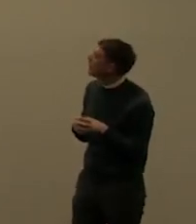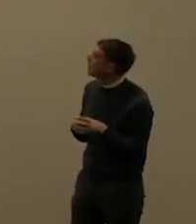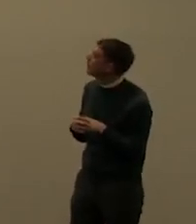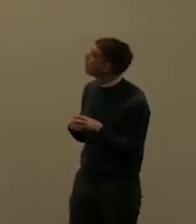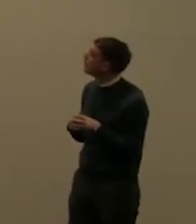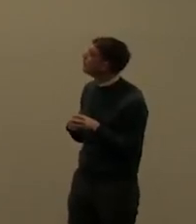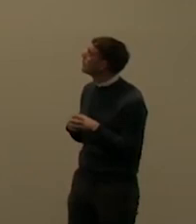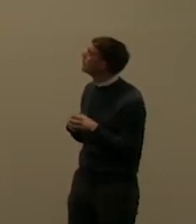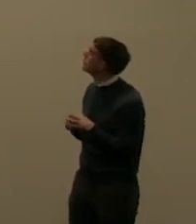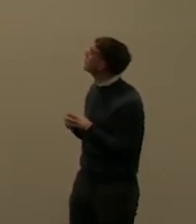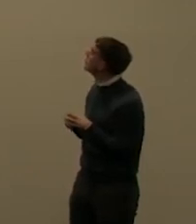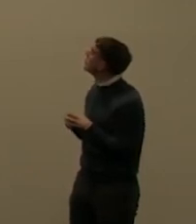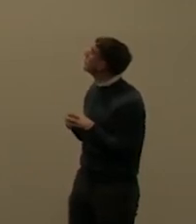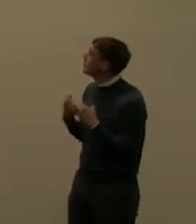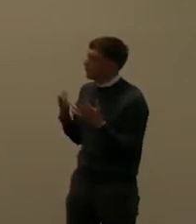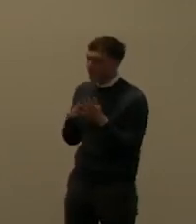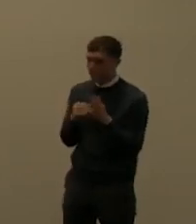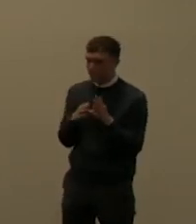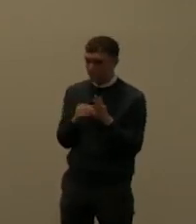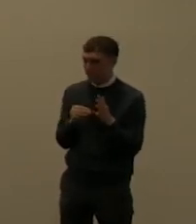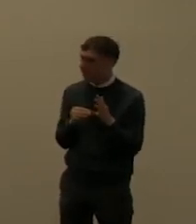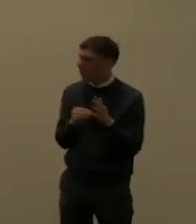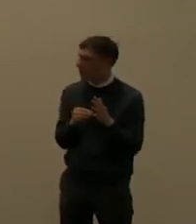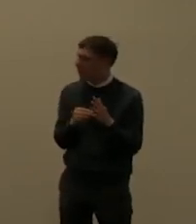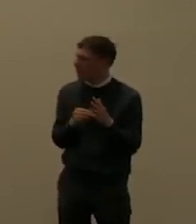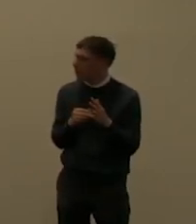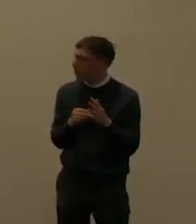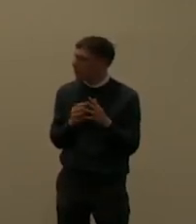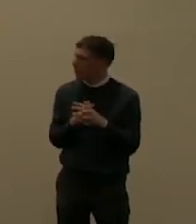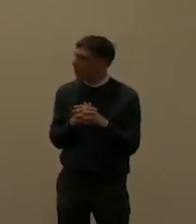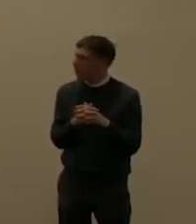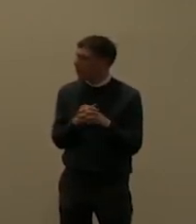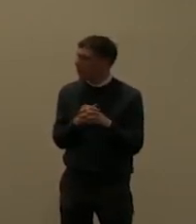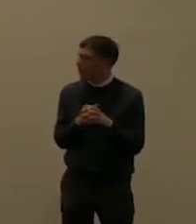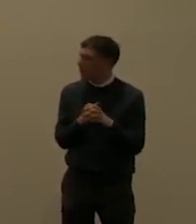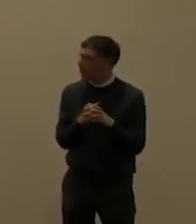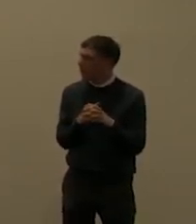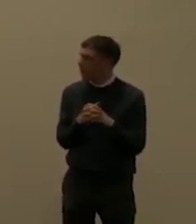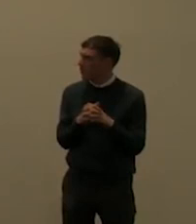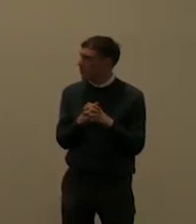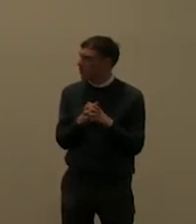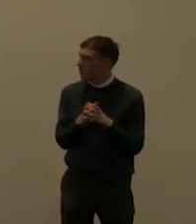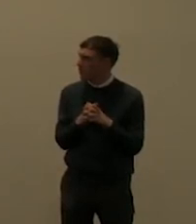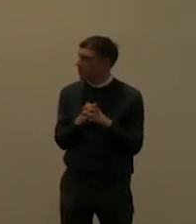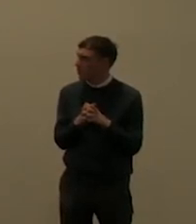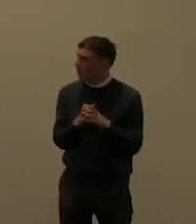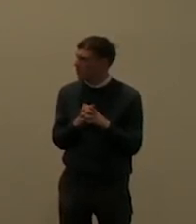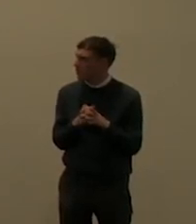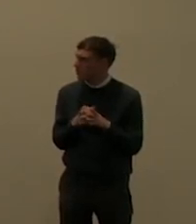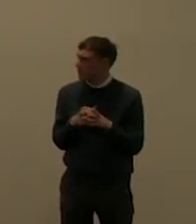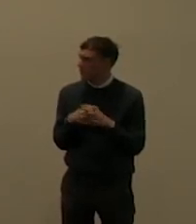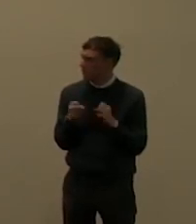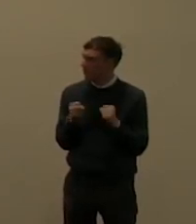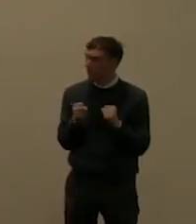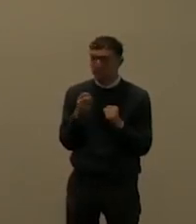So we have here, for example, the virtual network connection. And we have here our two virtual WAN